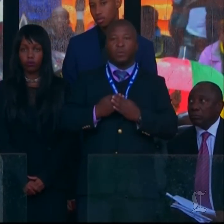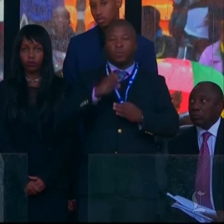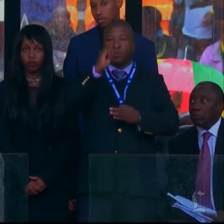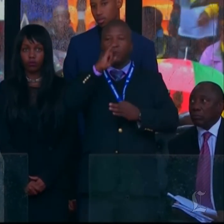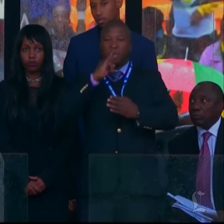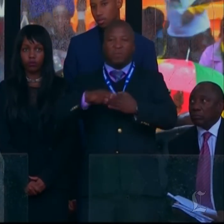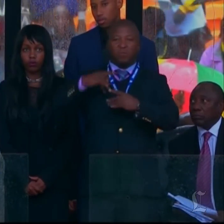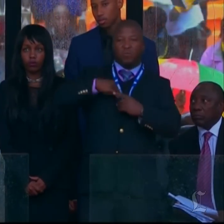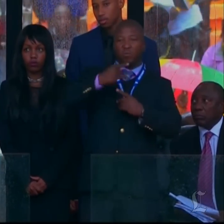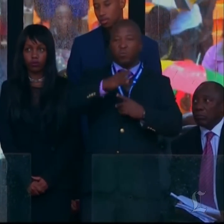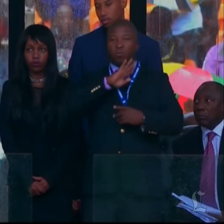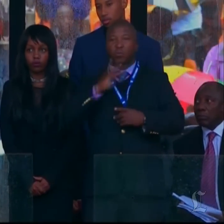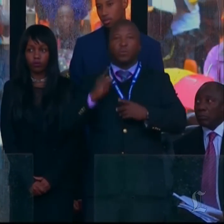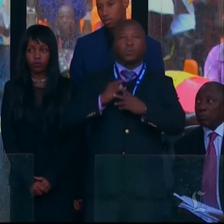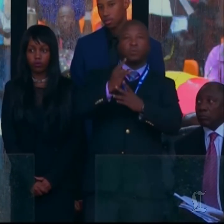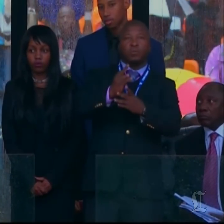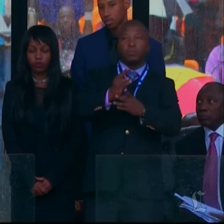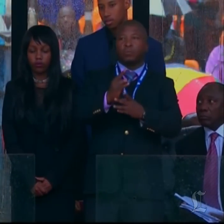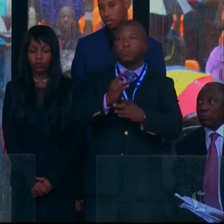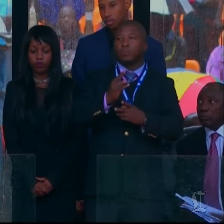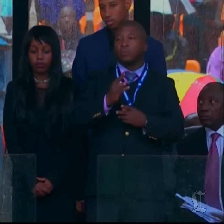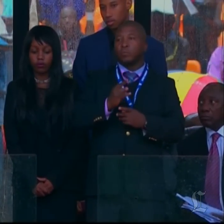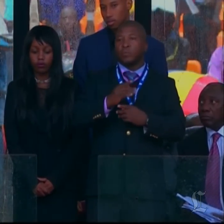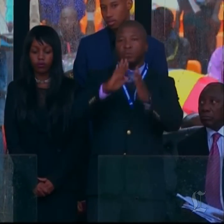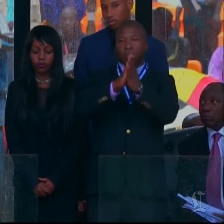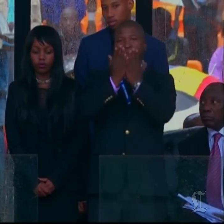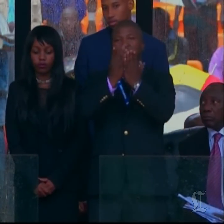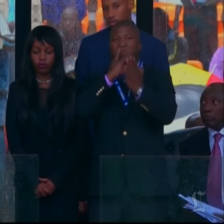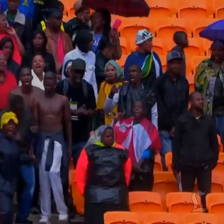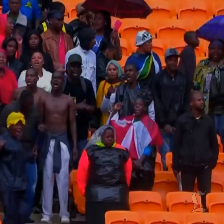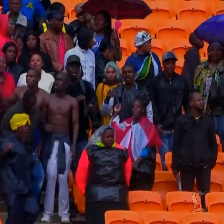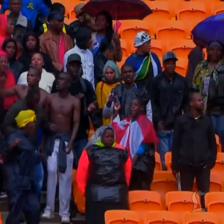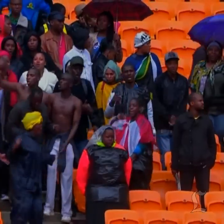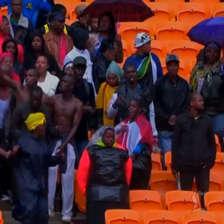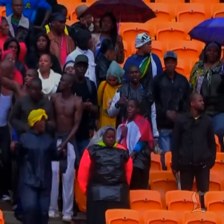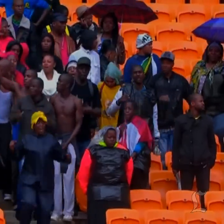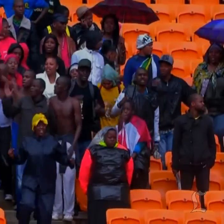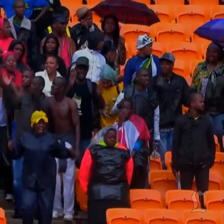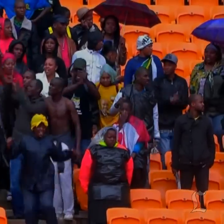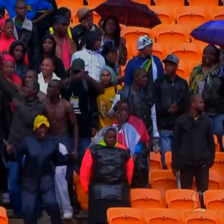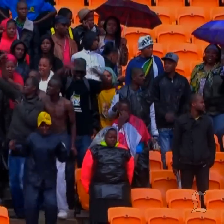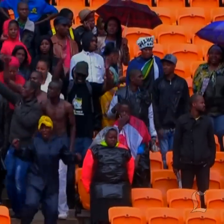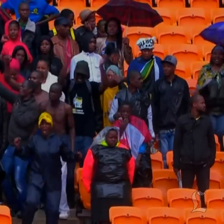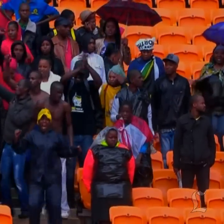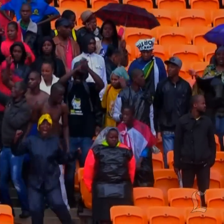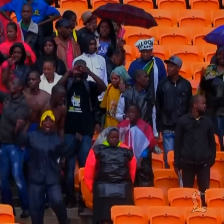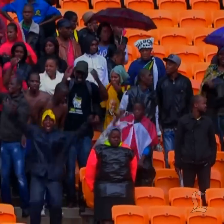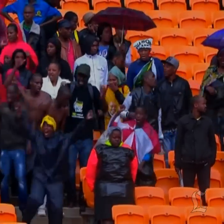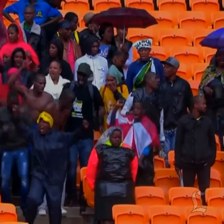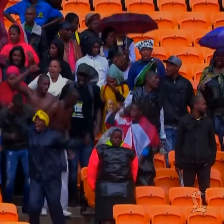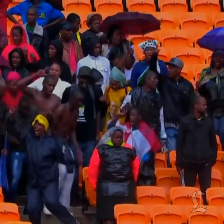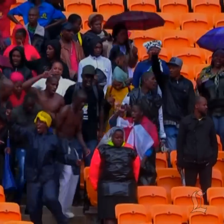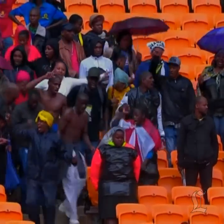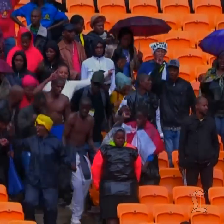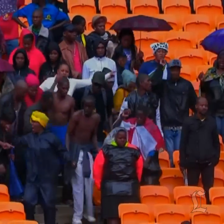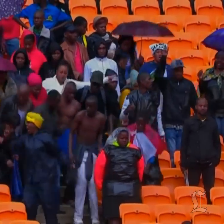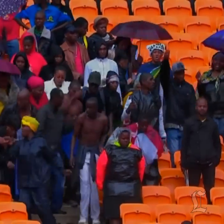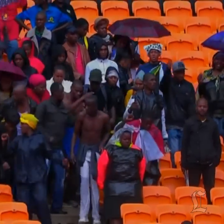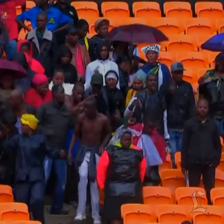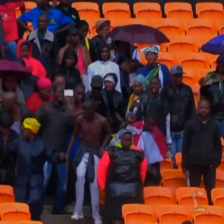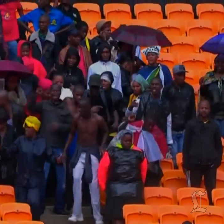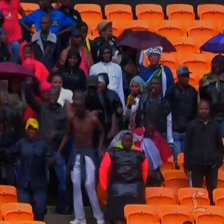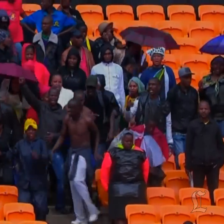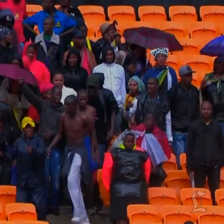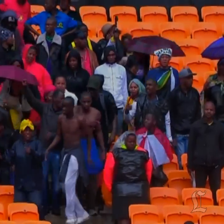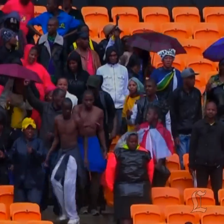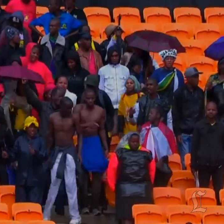government is said to be looking into the matter, according to his spokesman. The Times reports the scandal was one of several glaring problems in South Africa's organization